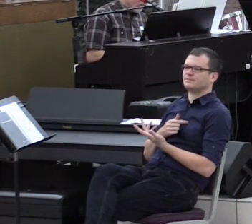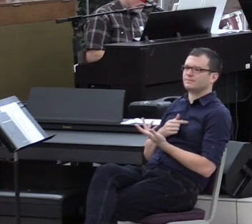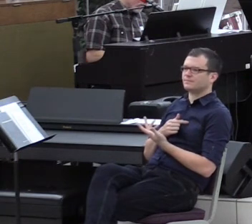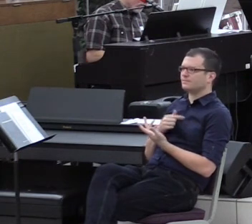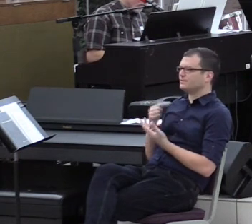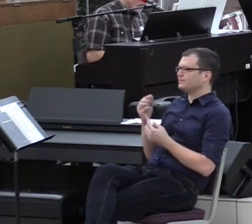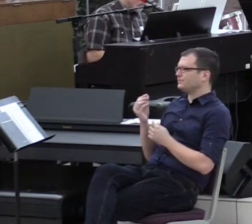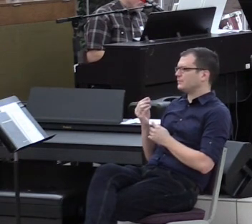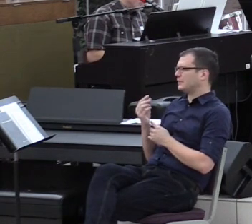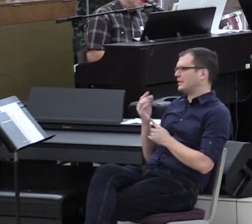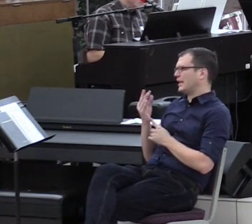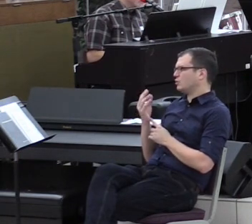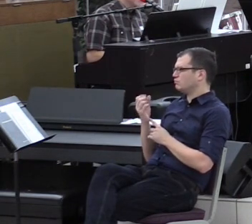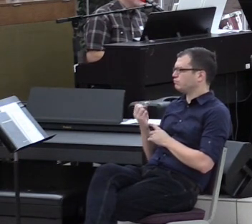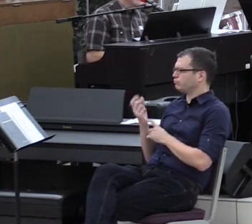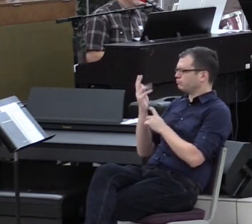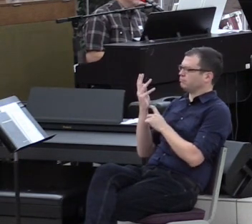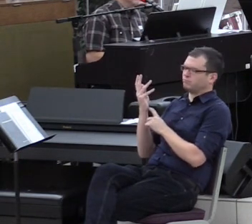light our candle.